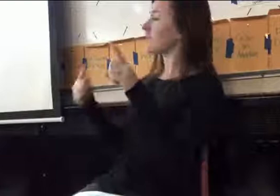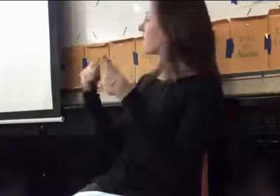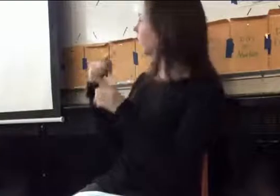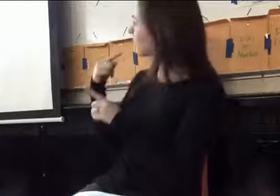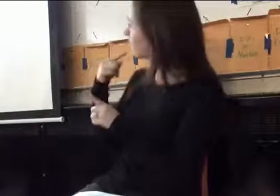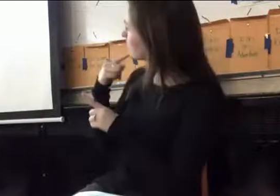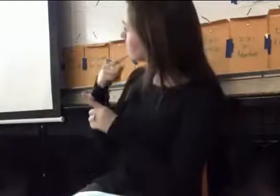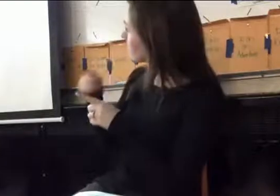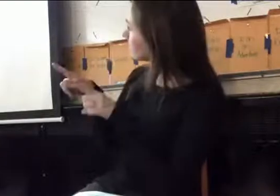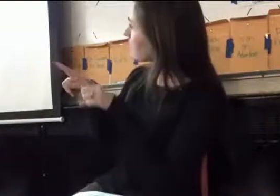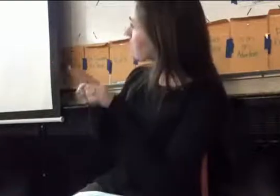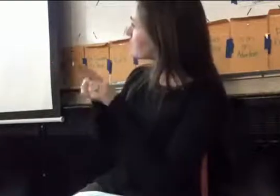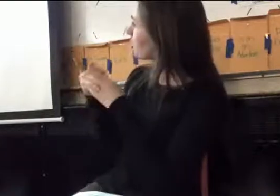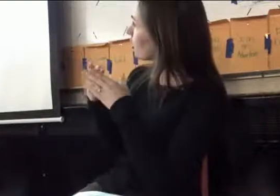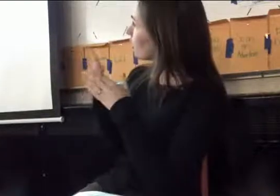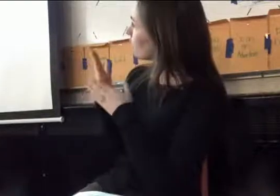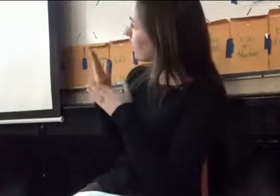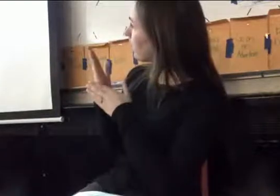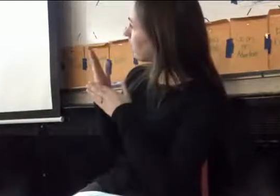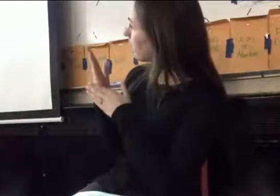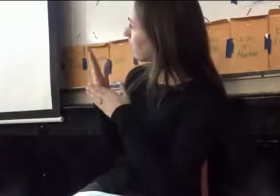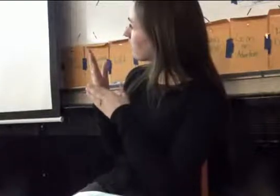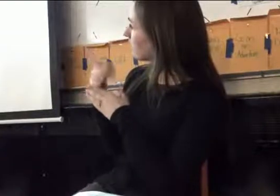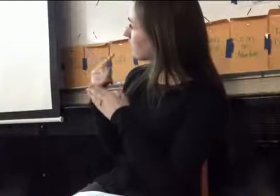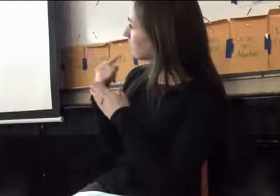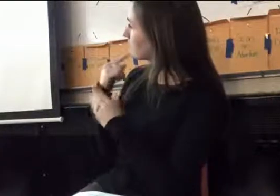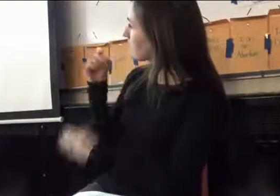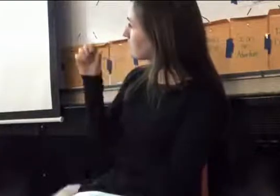being. It says Alexa's mom, right?